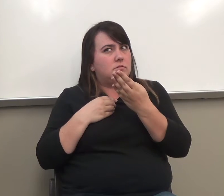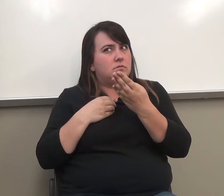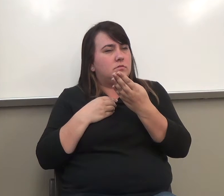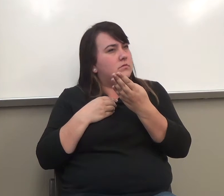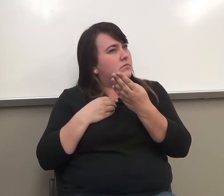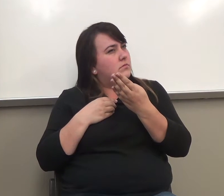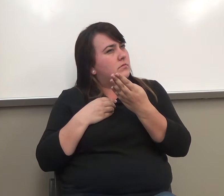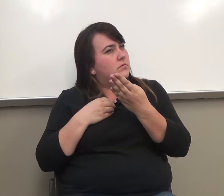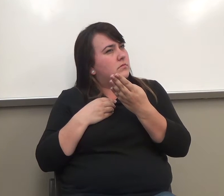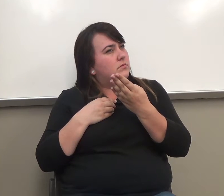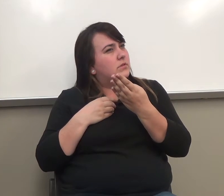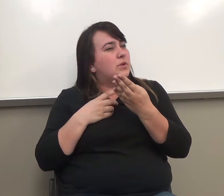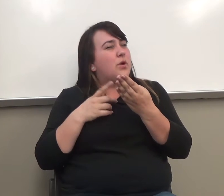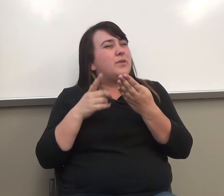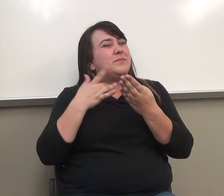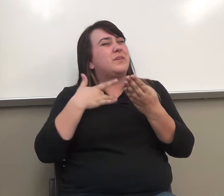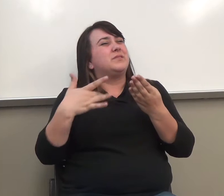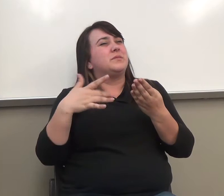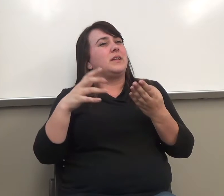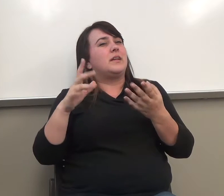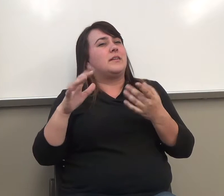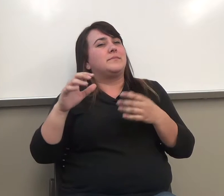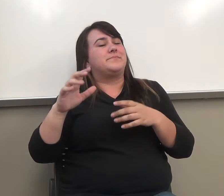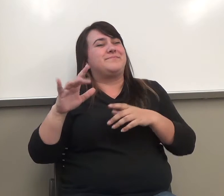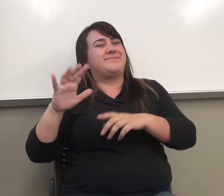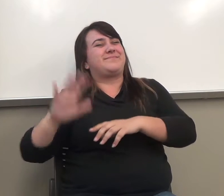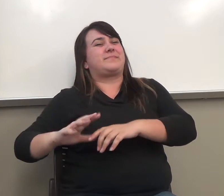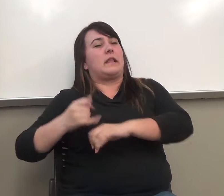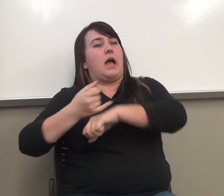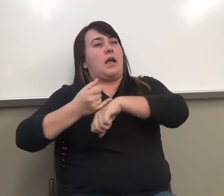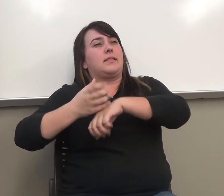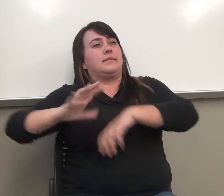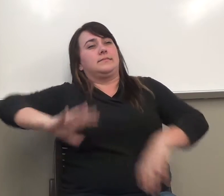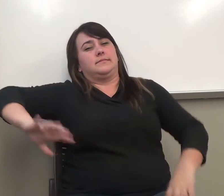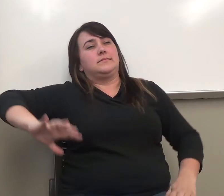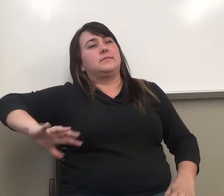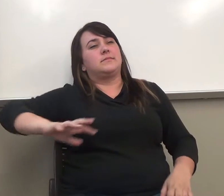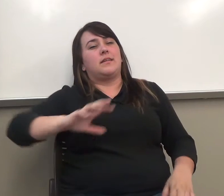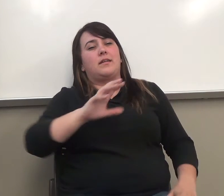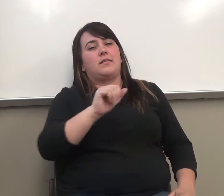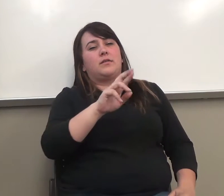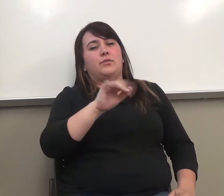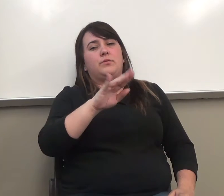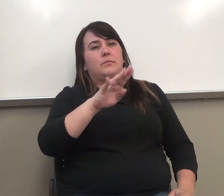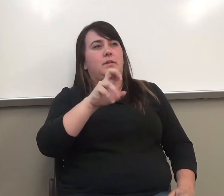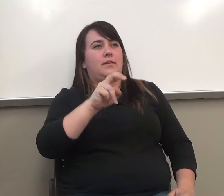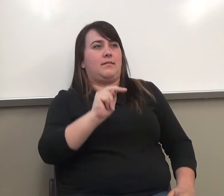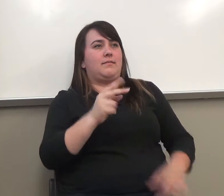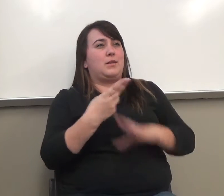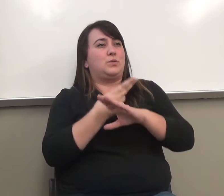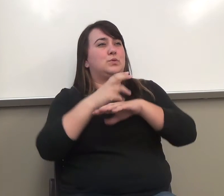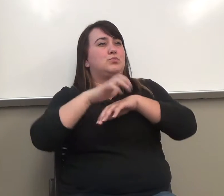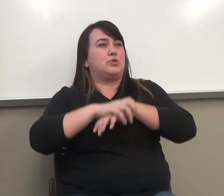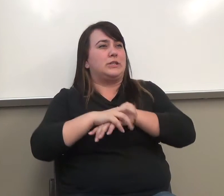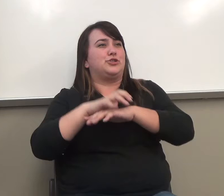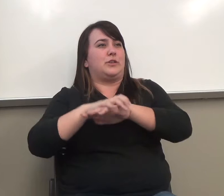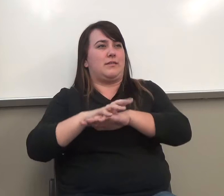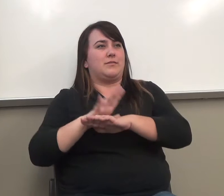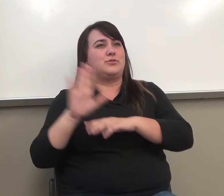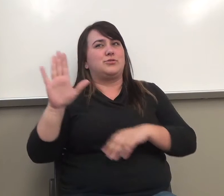like down in the Caribbean islands. There's some schools down in the Caribbean islands that evidently they